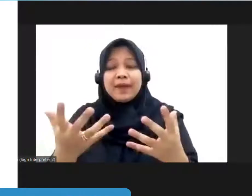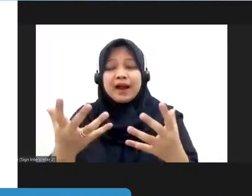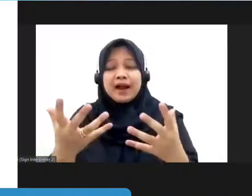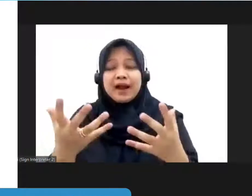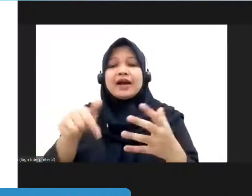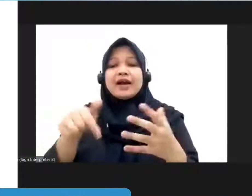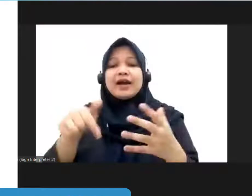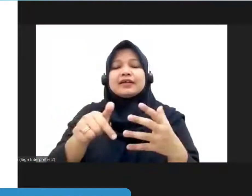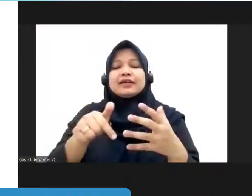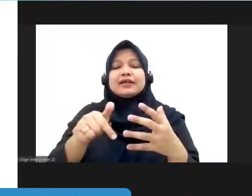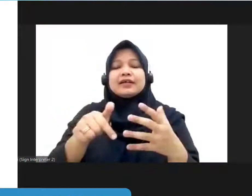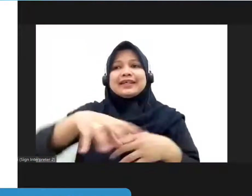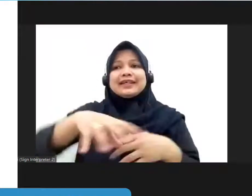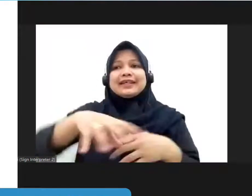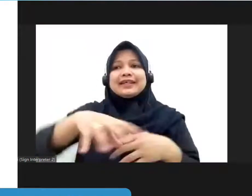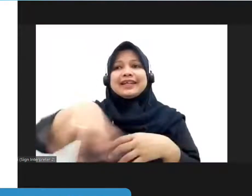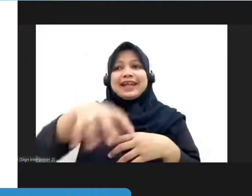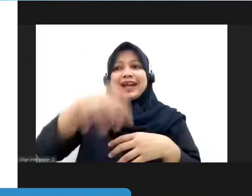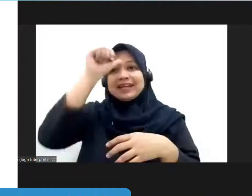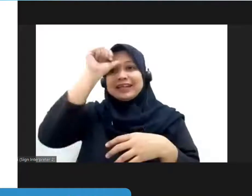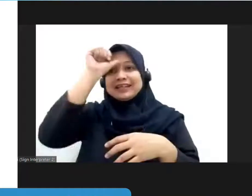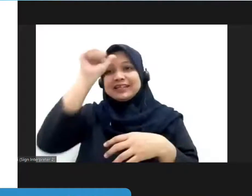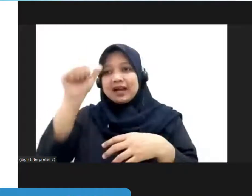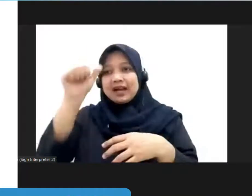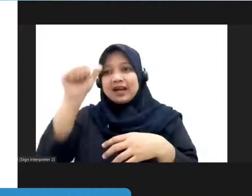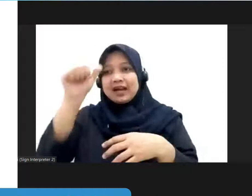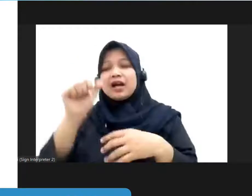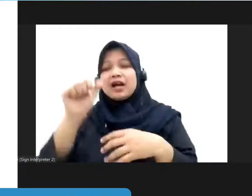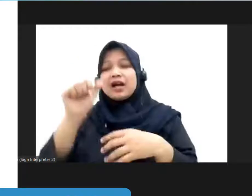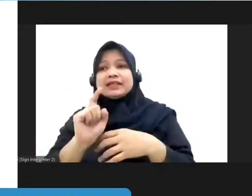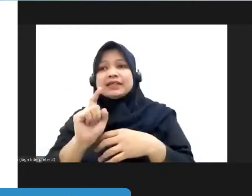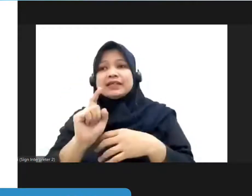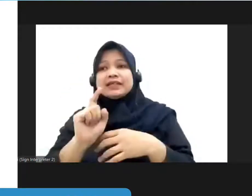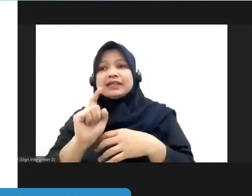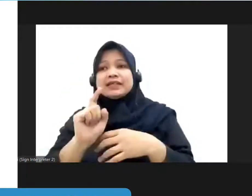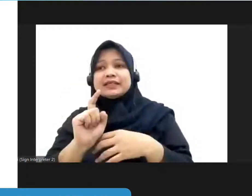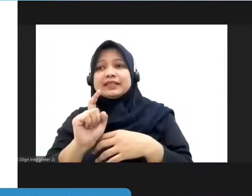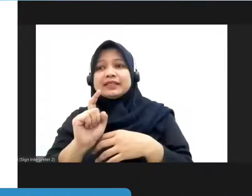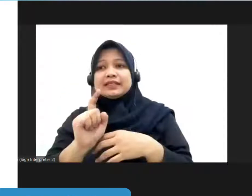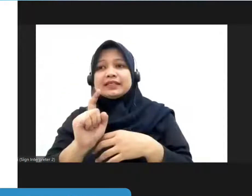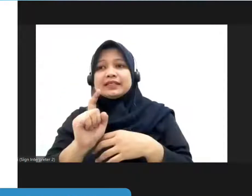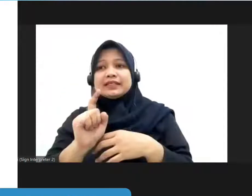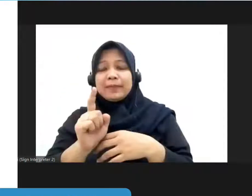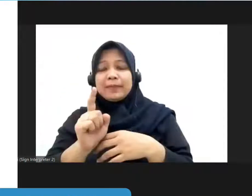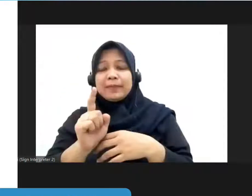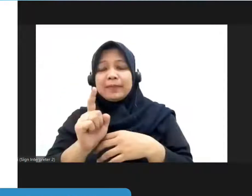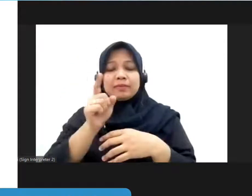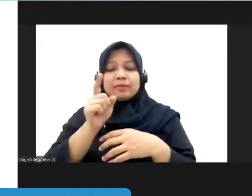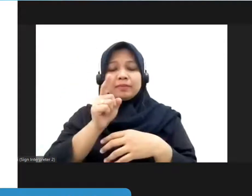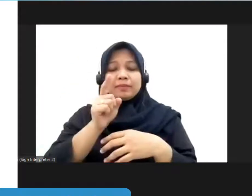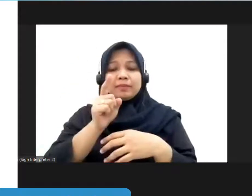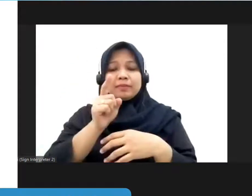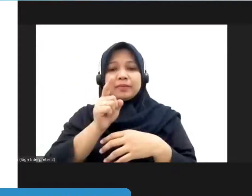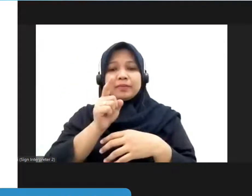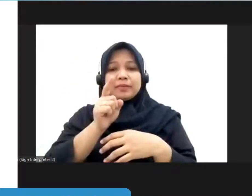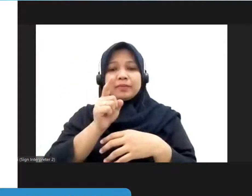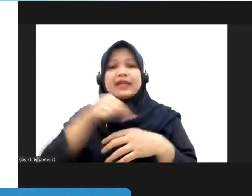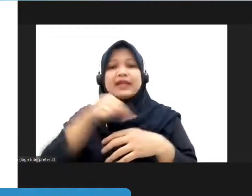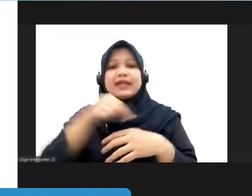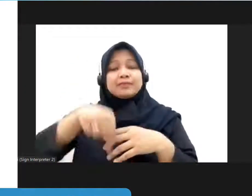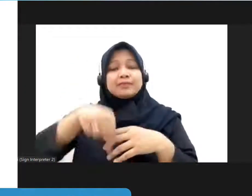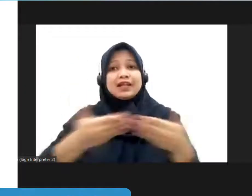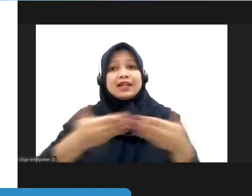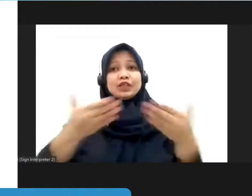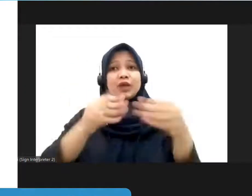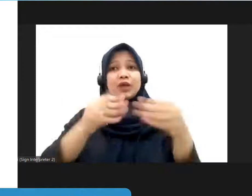course, within India, if you see, and that is true for other countries also, these pandemic has affected urban areas